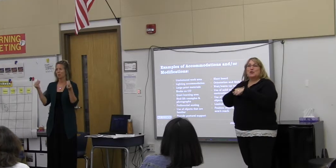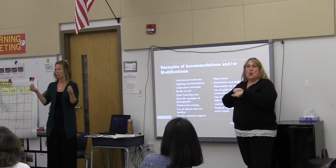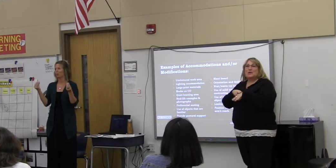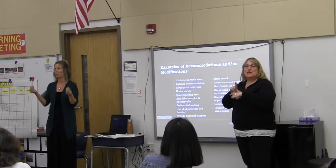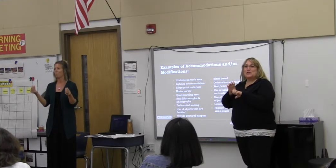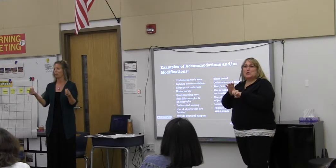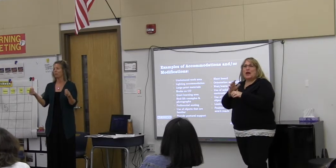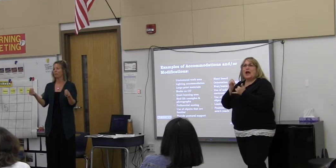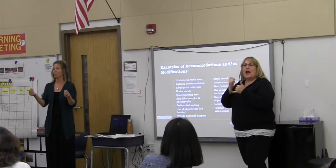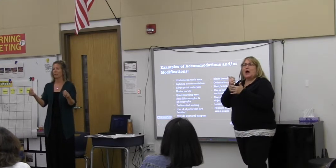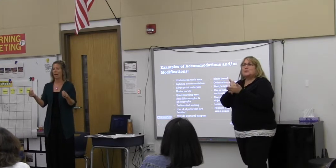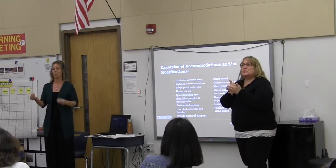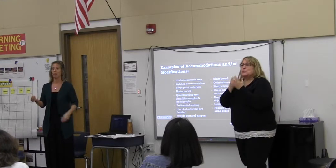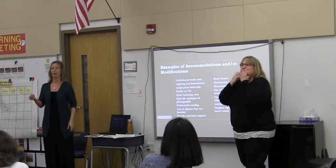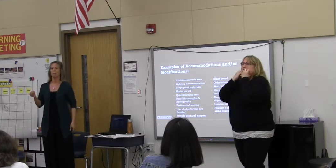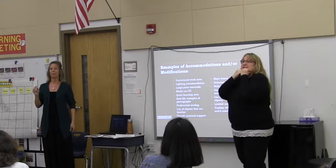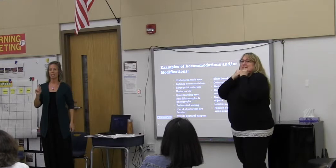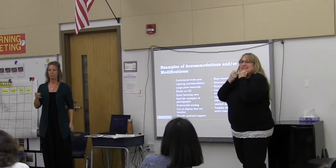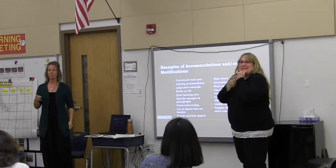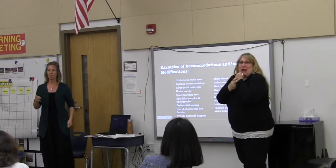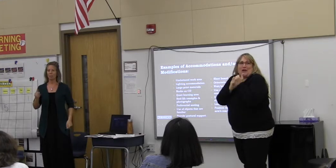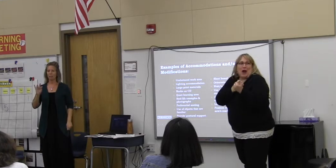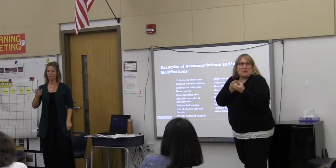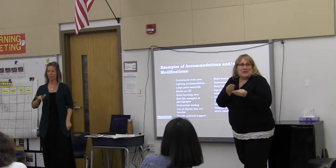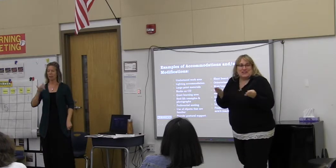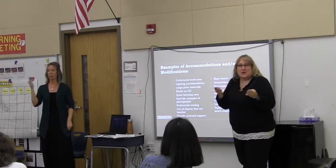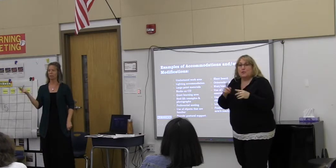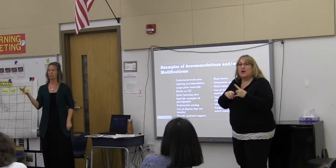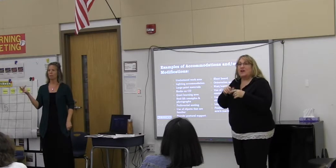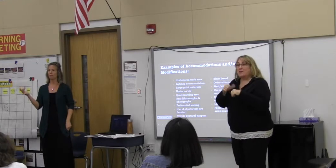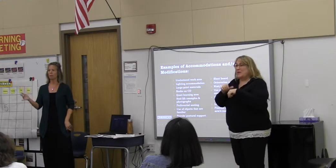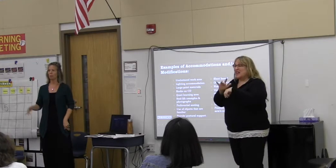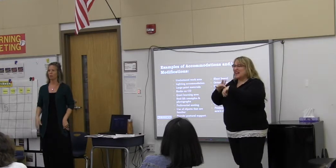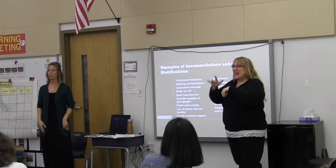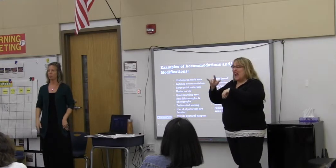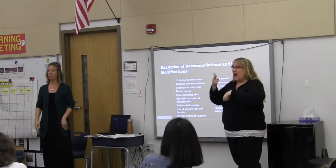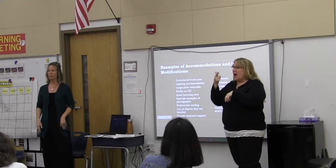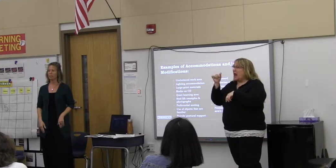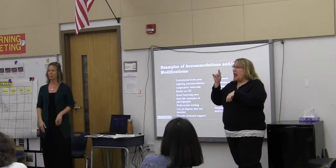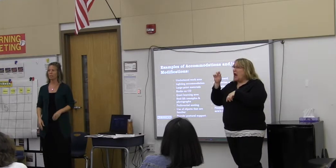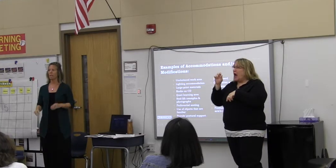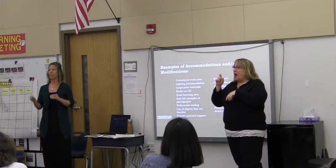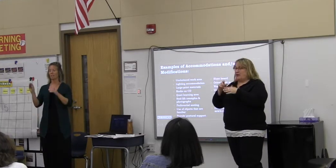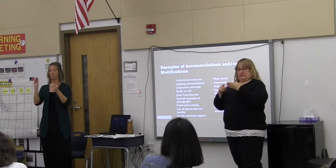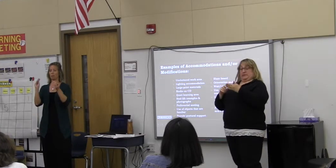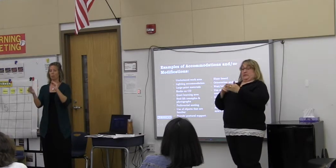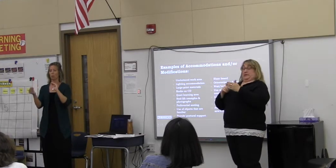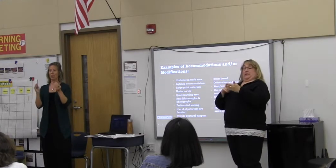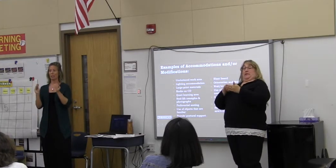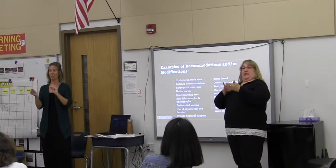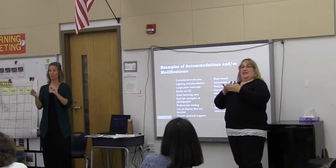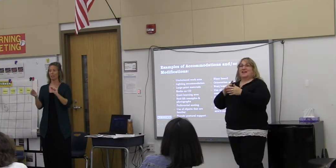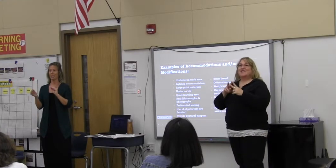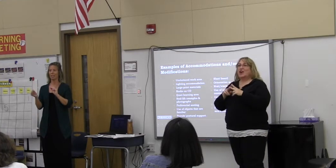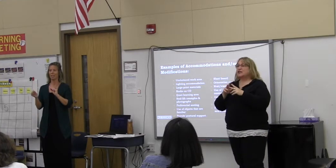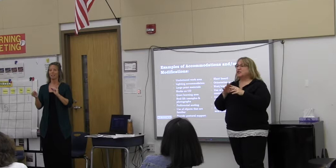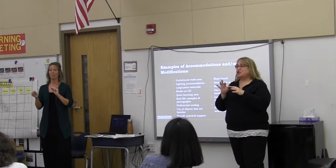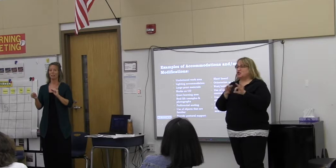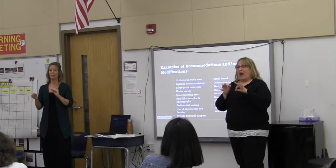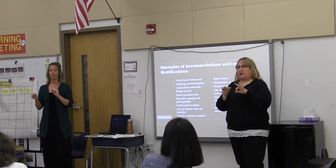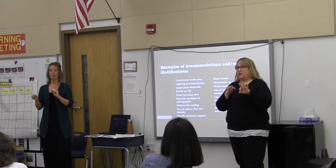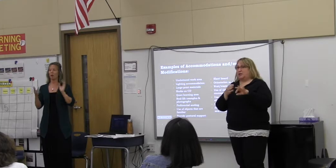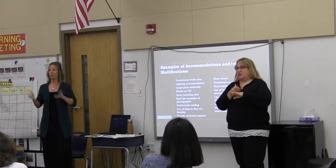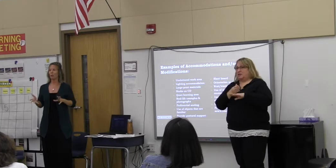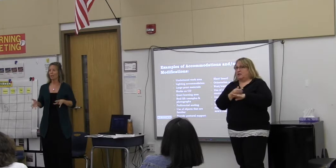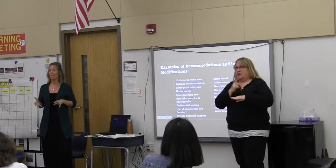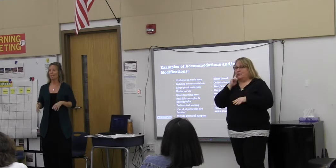and it helps to preserve our materials that we have. But keep in mind that the glare that sometimes comes off of laminating things is going to be distracting for our kids. So